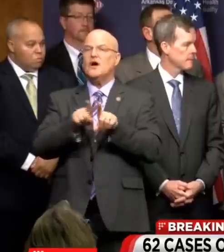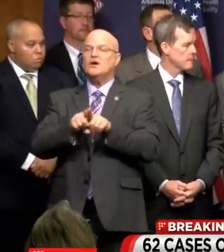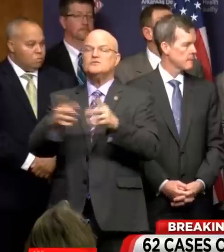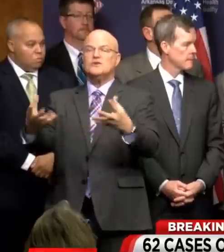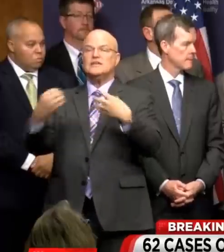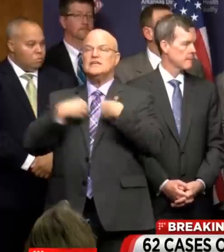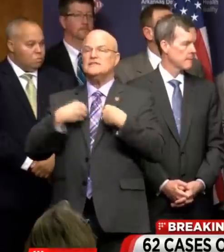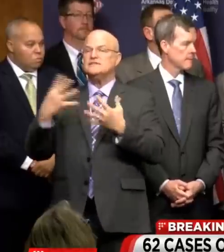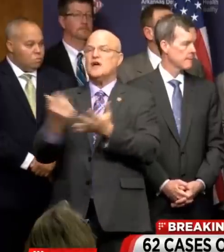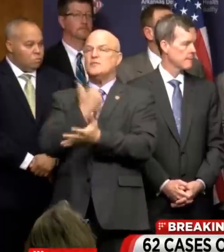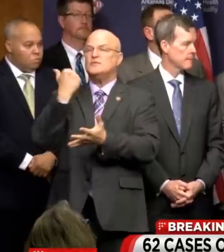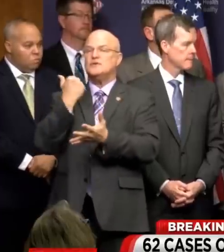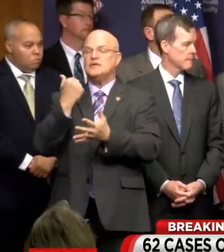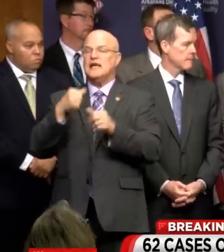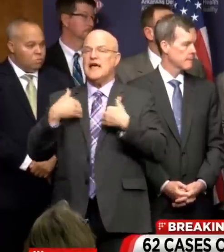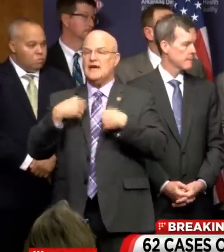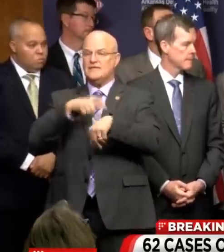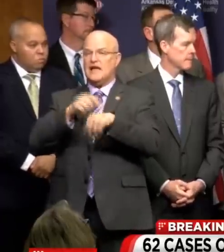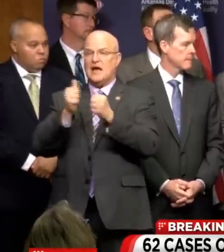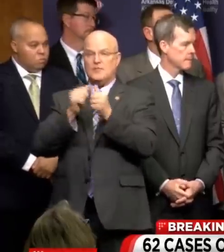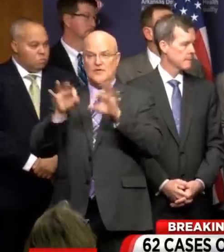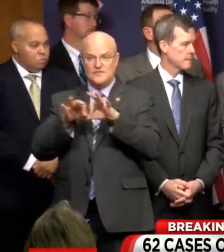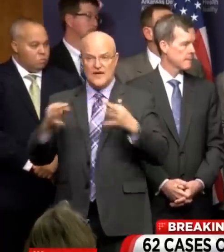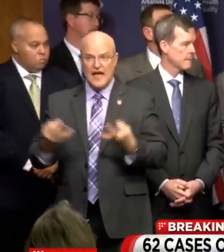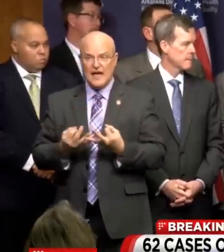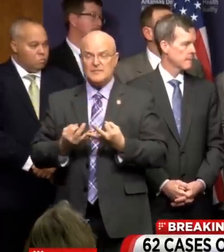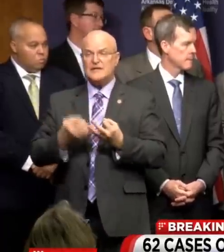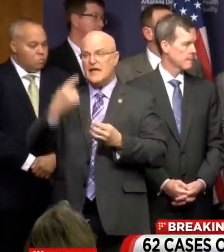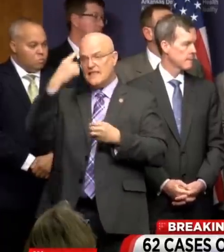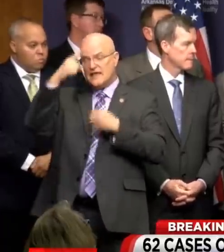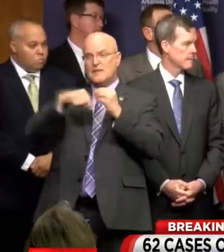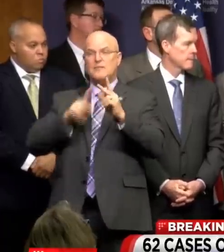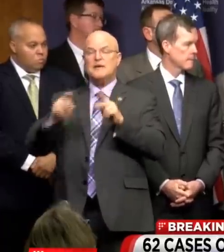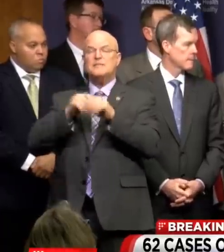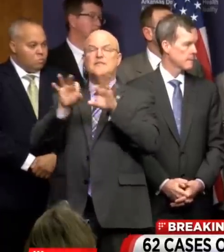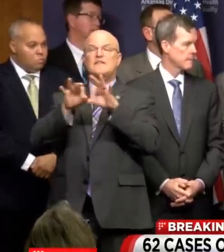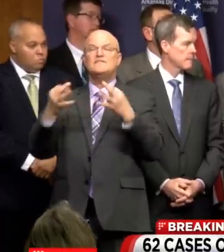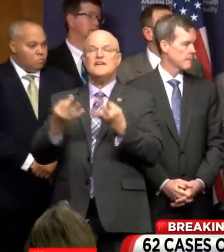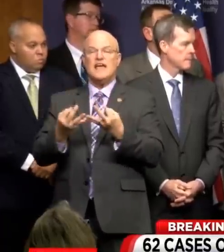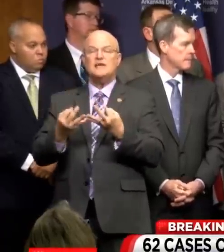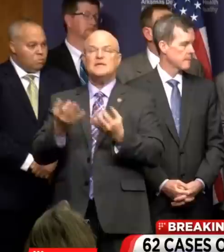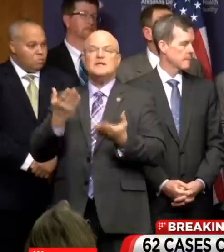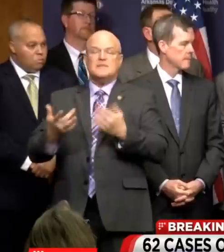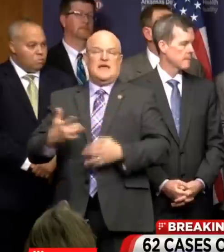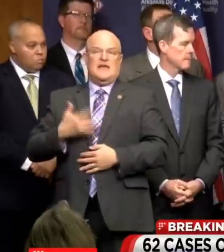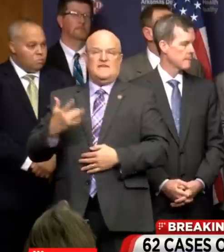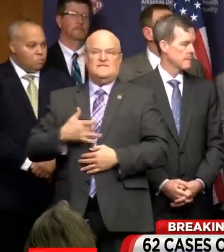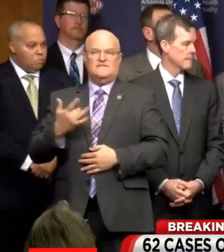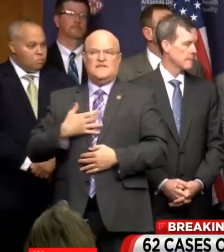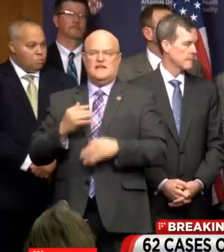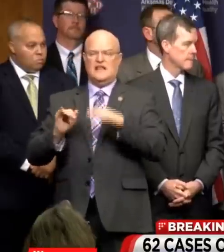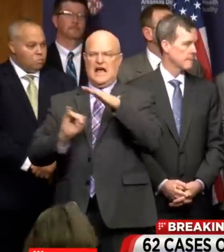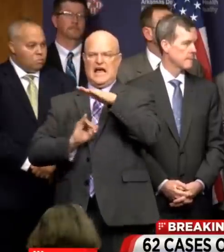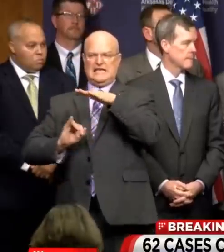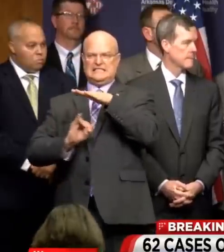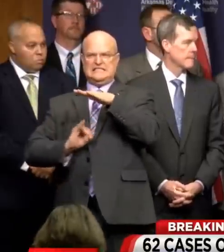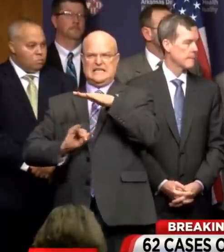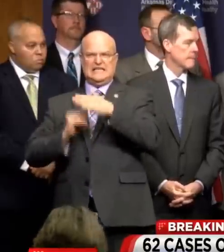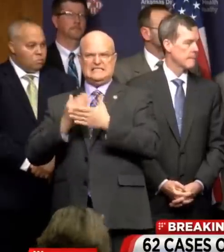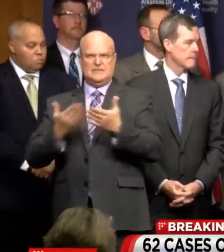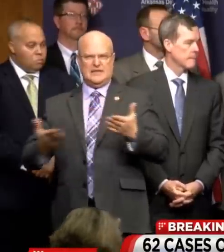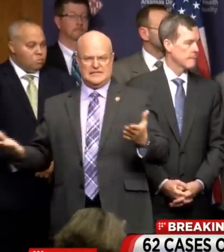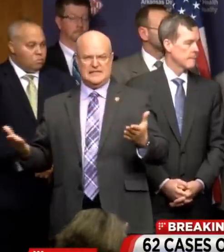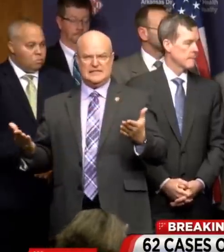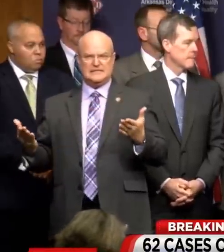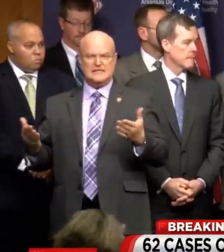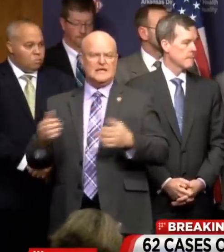us an opportunity to spend time with family, to think about those in our family that in particular may feel very isolated by some of these